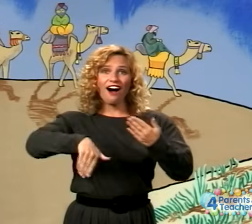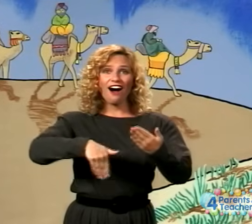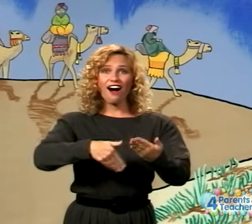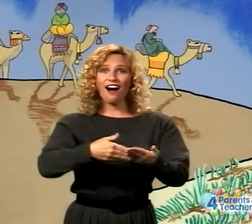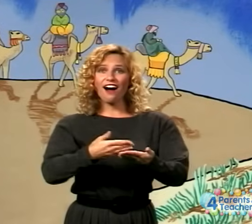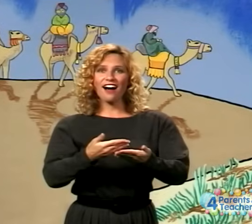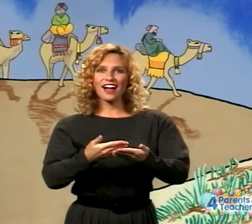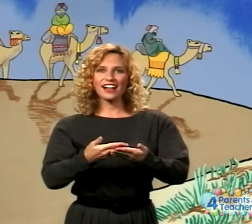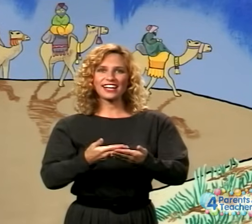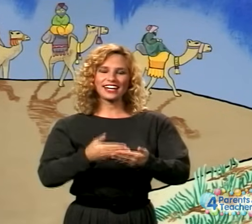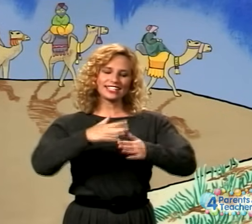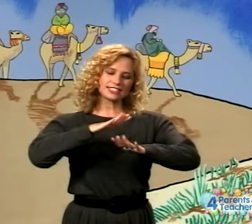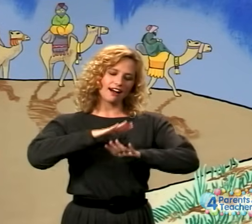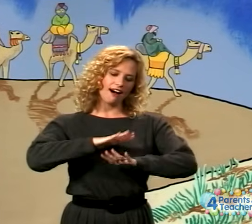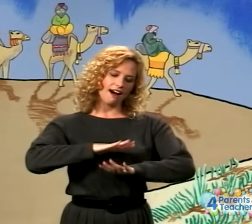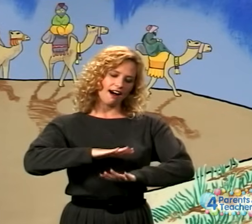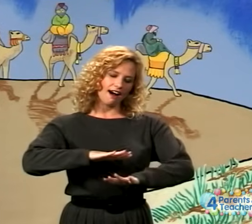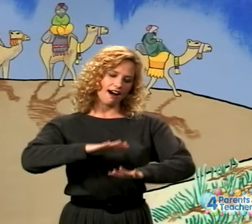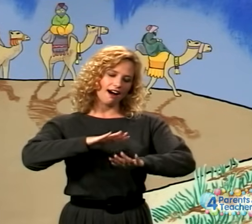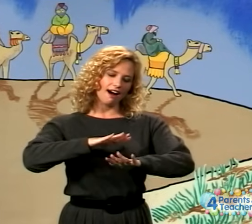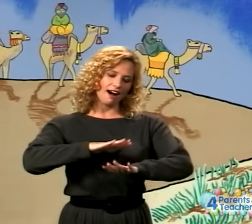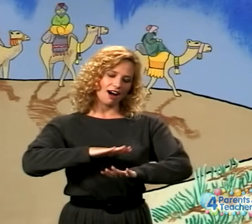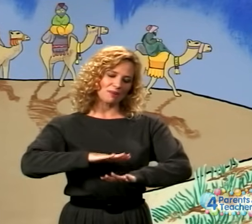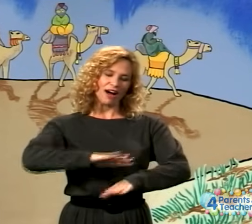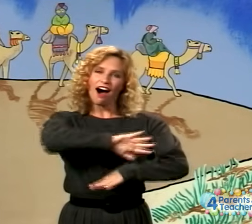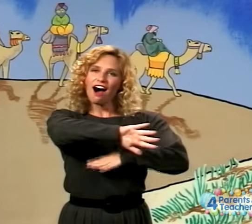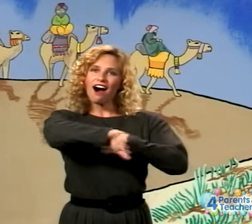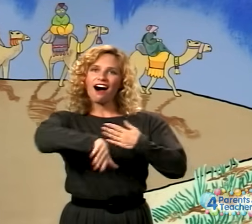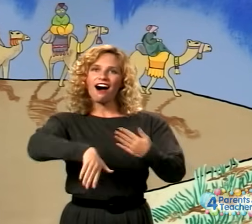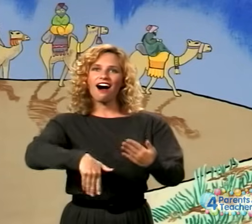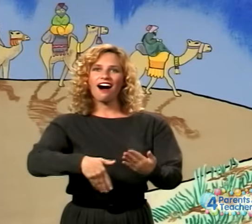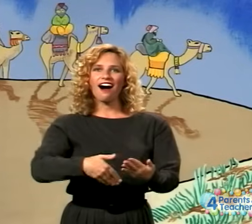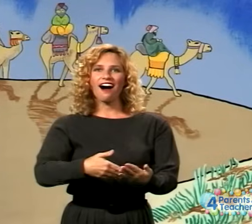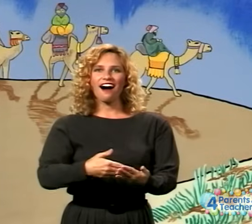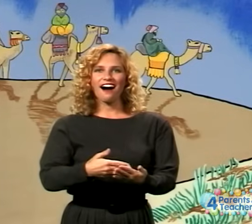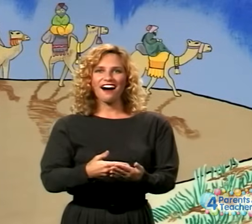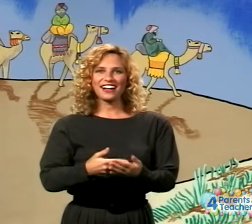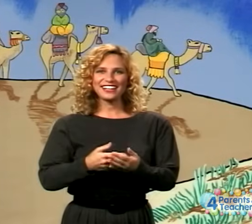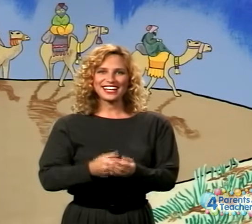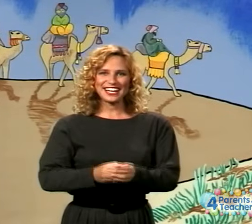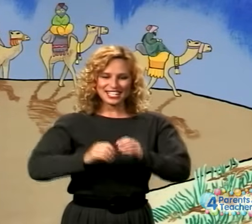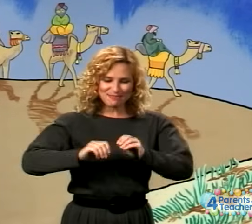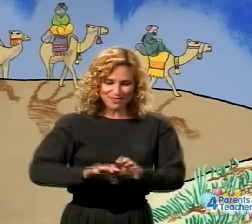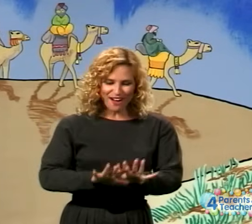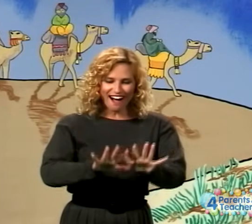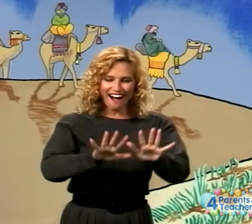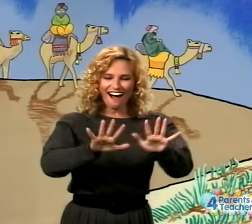All is calm, all is bright